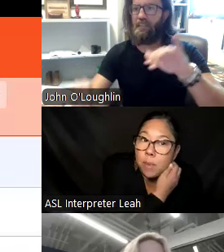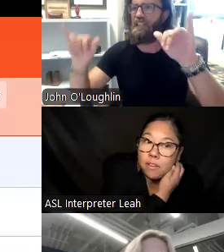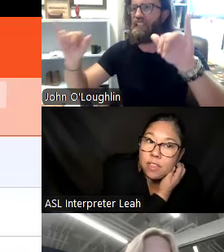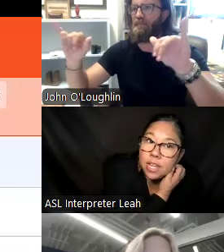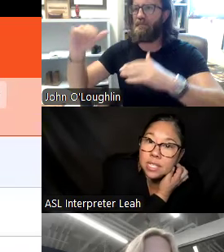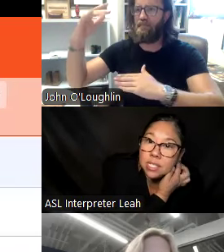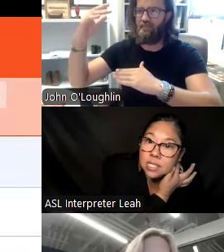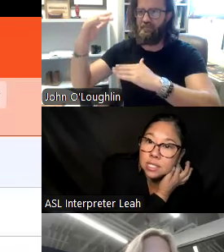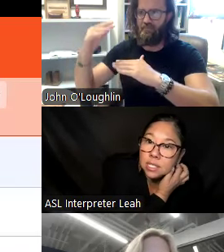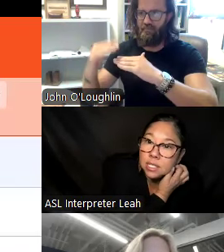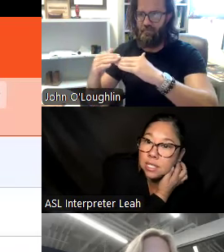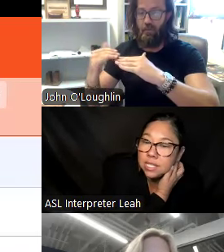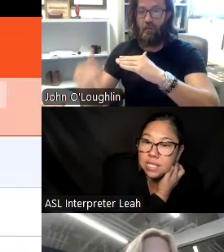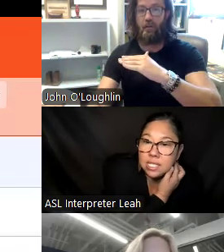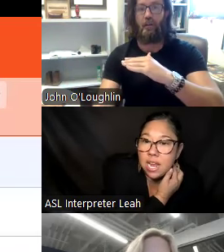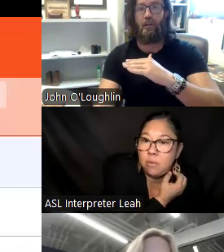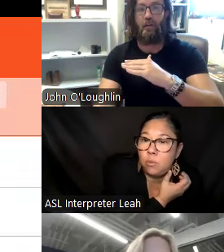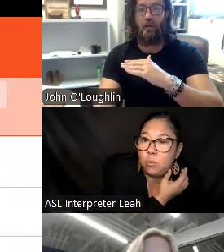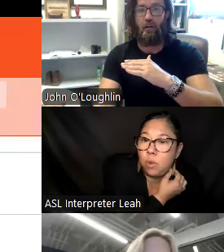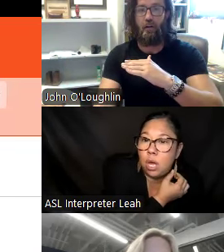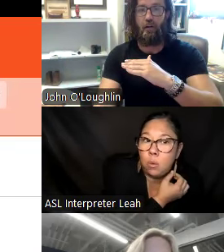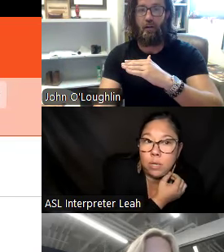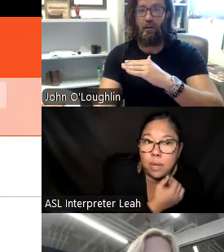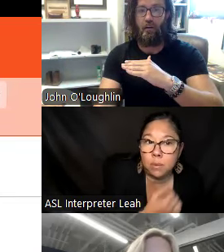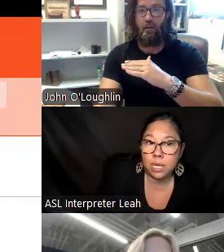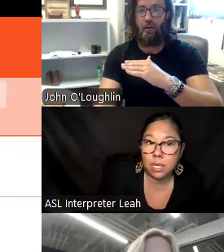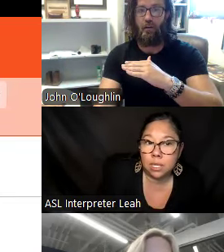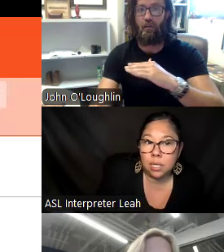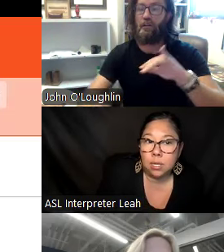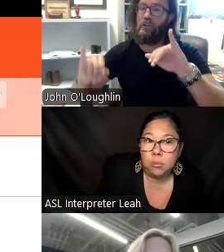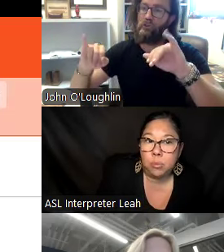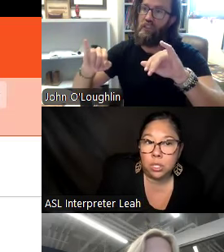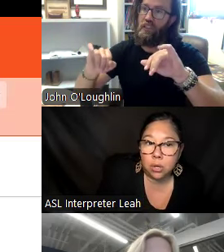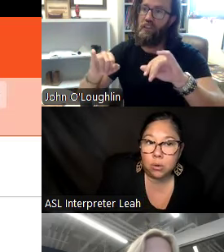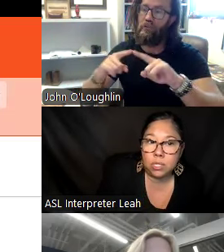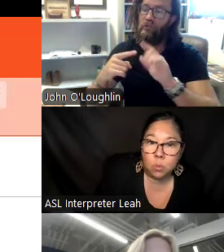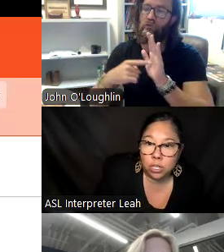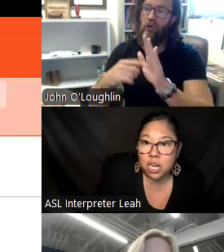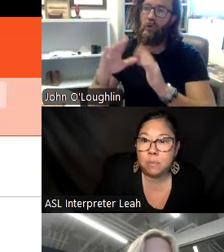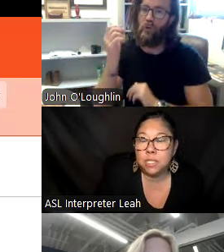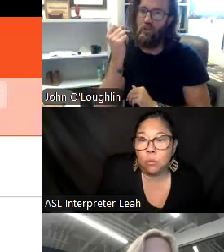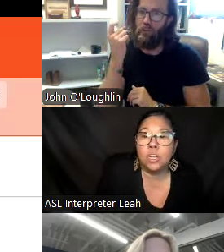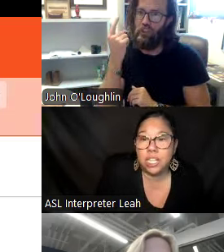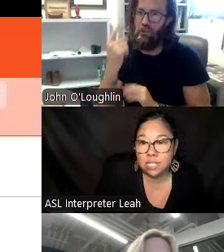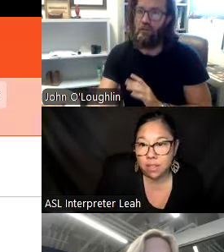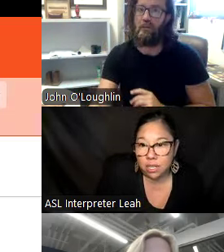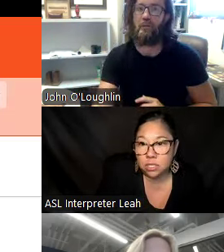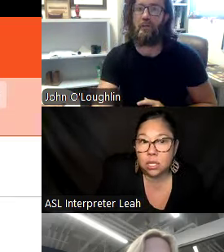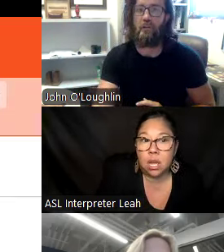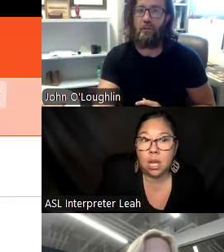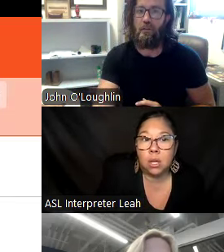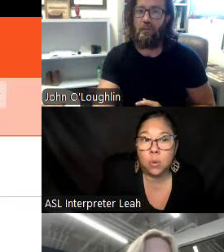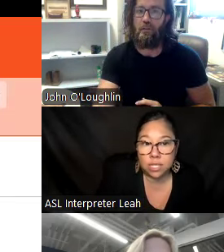So above this, it's the same week by week. Below, it's workshops, worksheets, and then